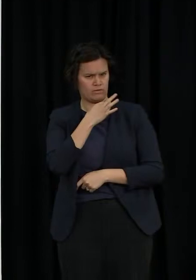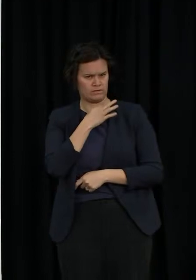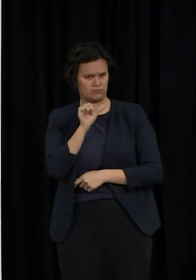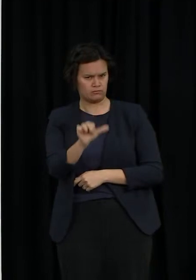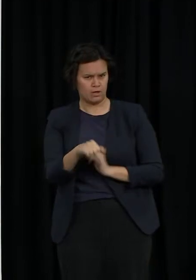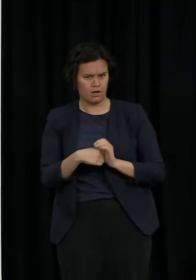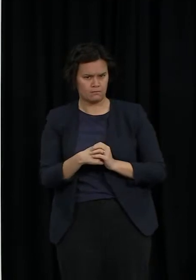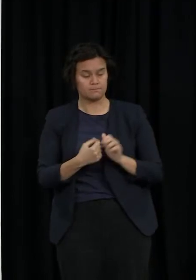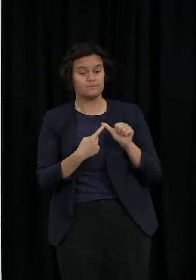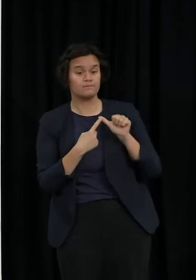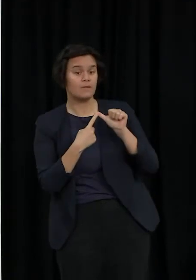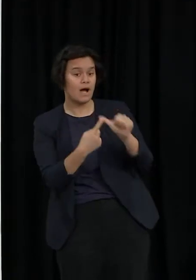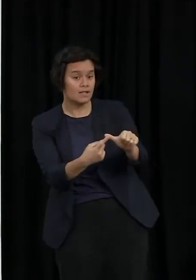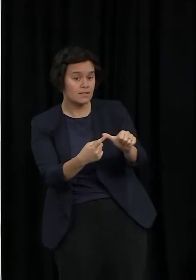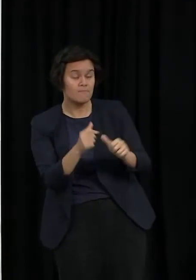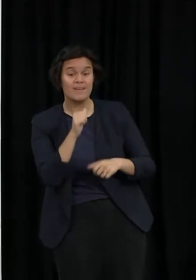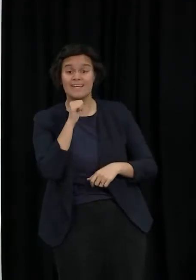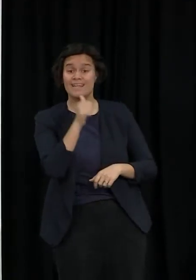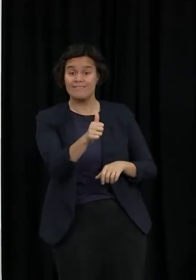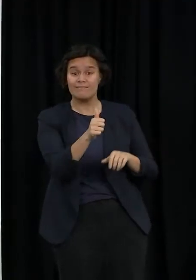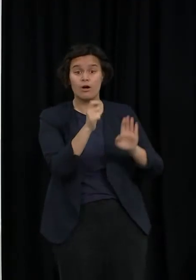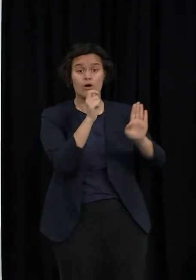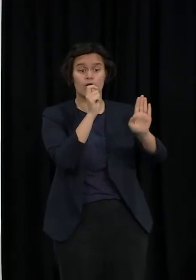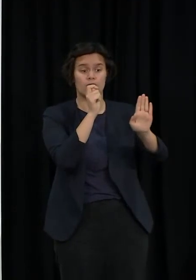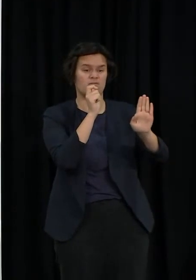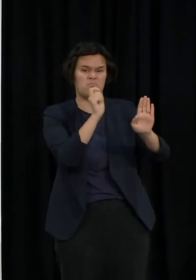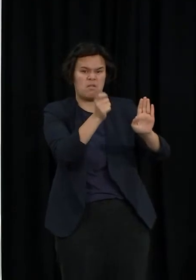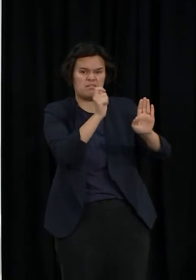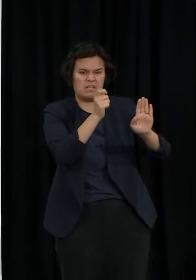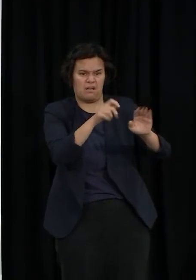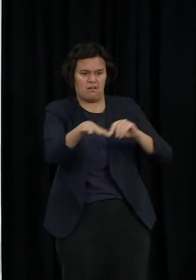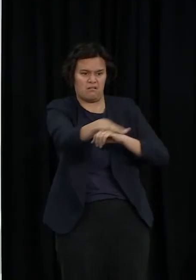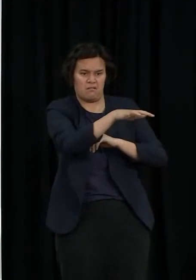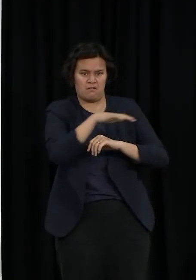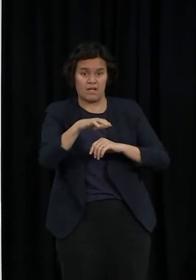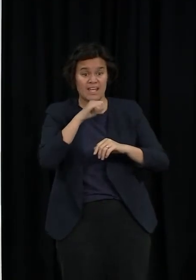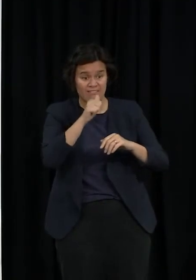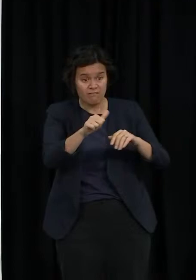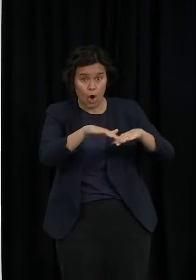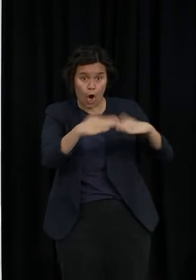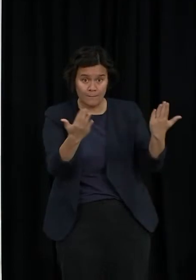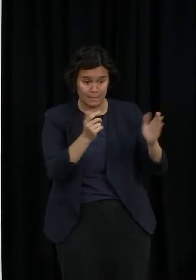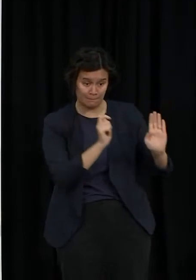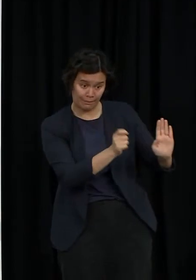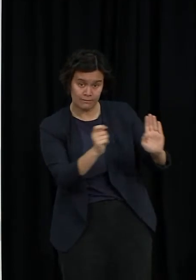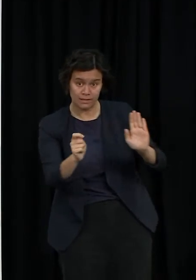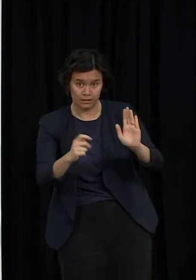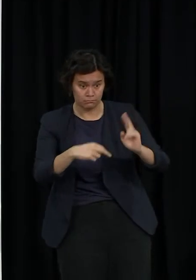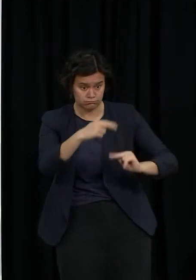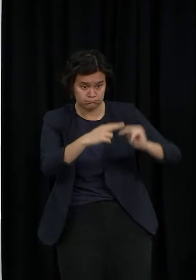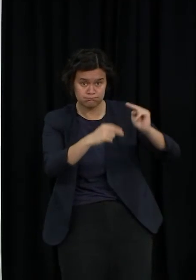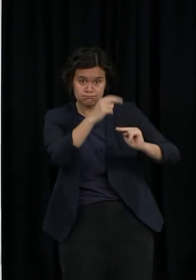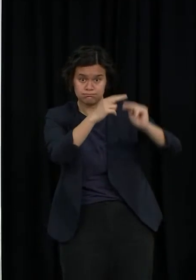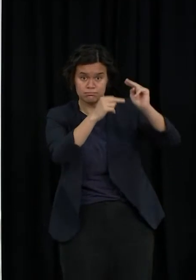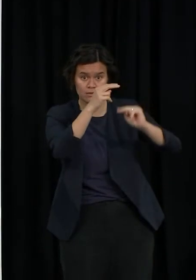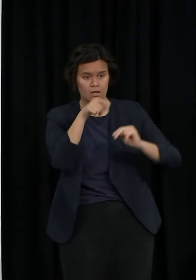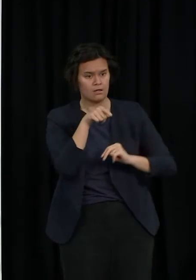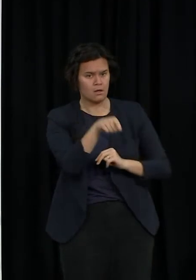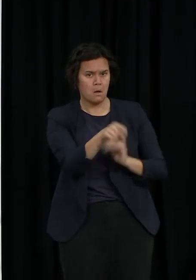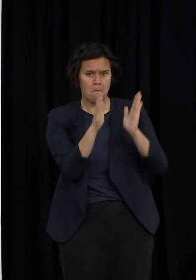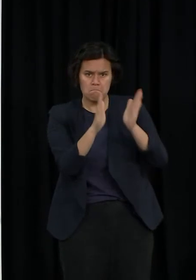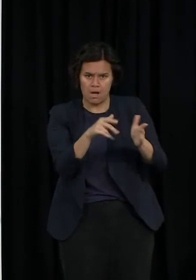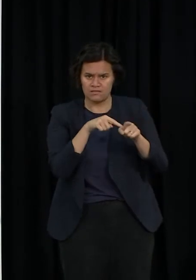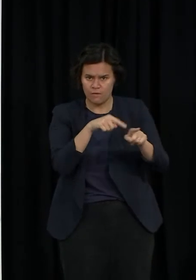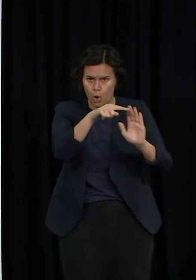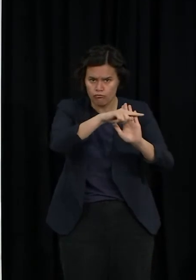construction site is operating, it needs to operate safely. It needs to consider the flow of people coming in and out of the site